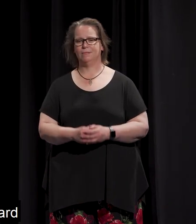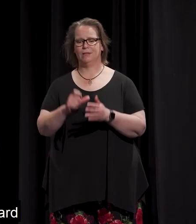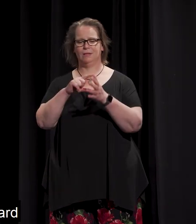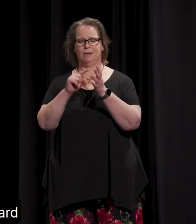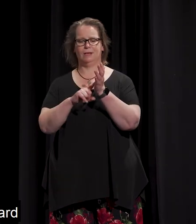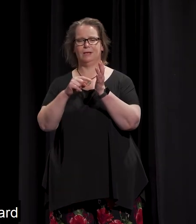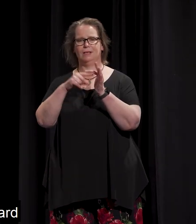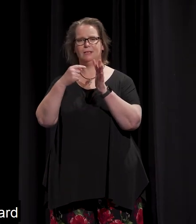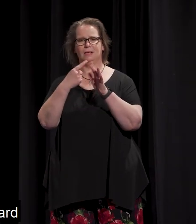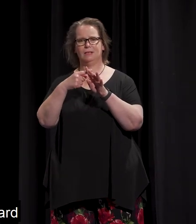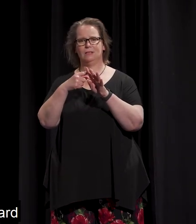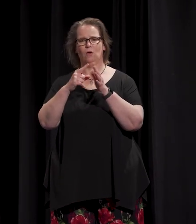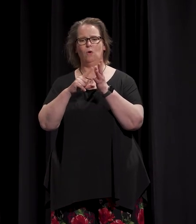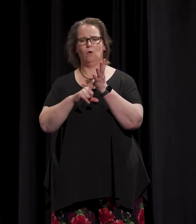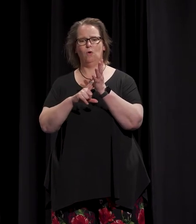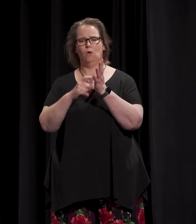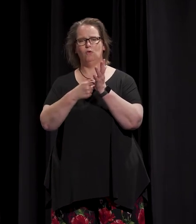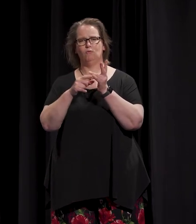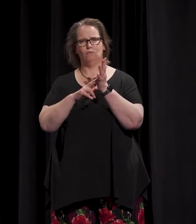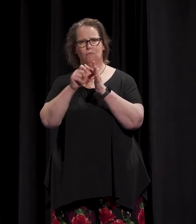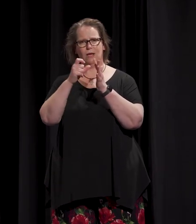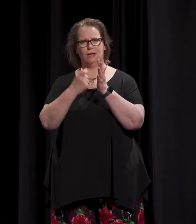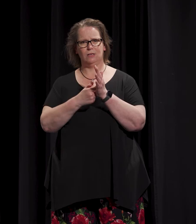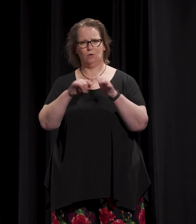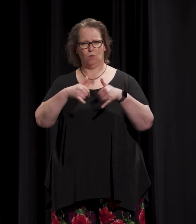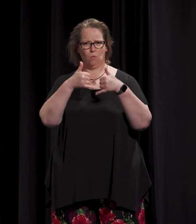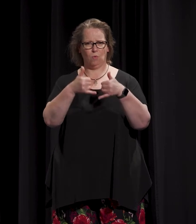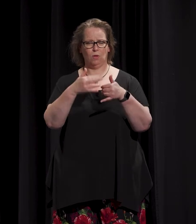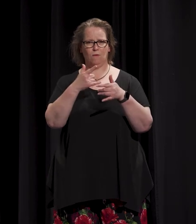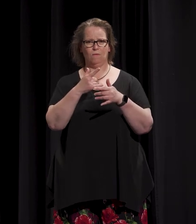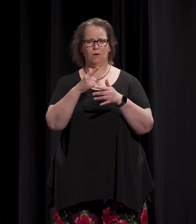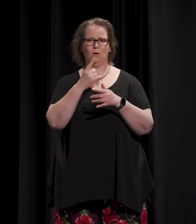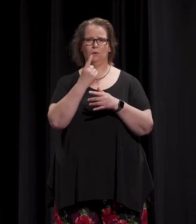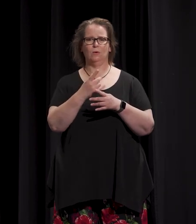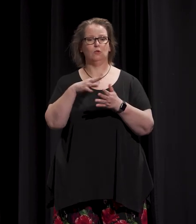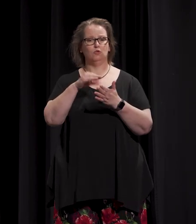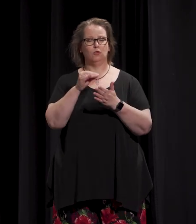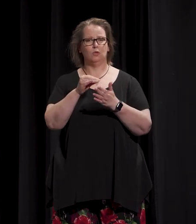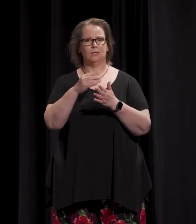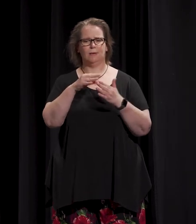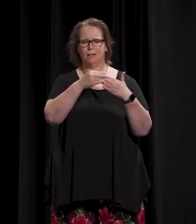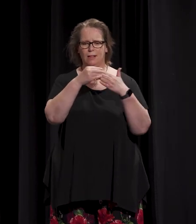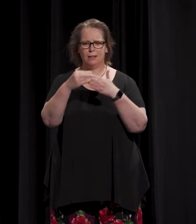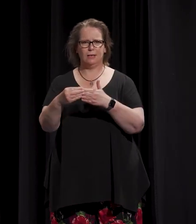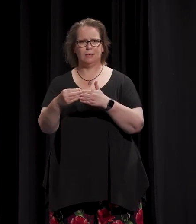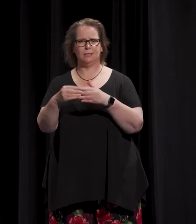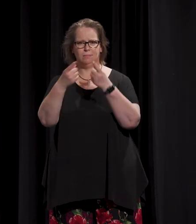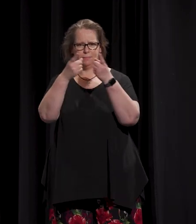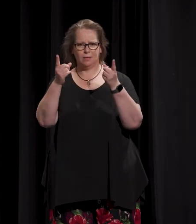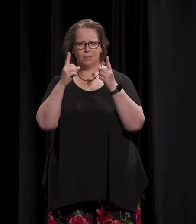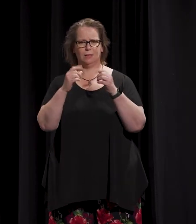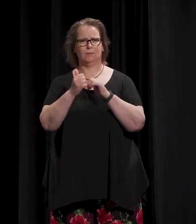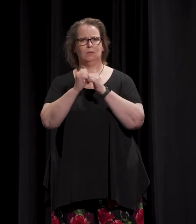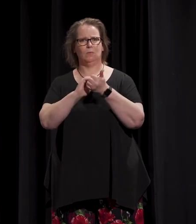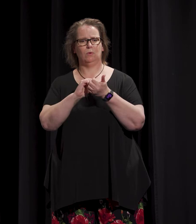Caltech's All-Rounder Award is presented to an individual student in recognition of excellence in academic, leadership, sporting